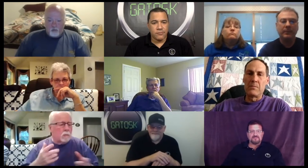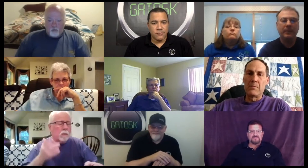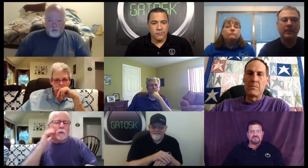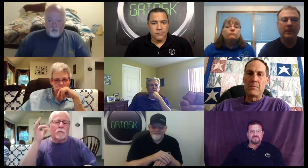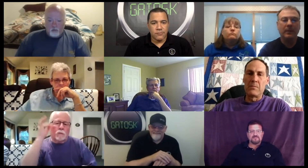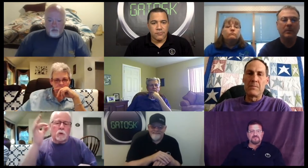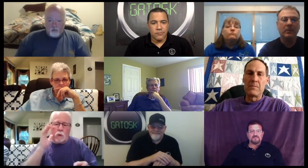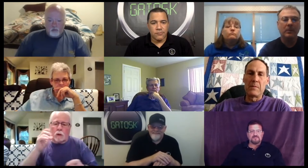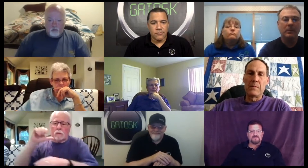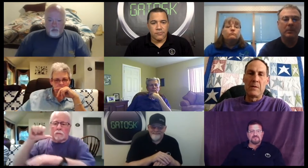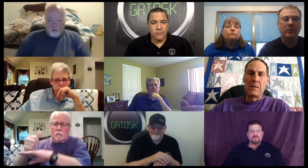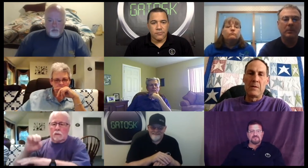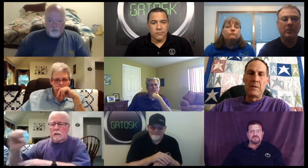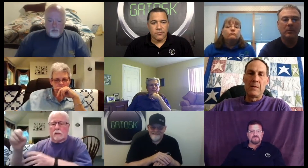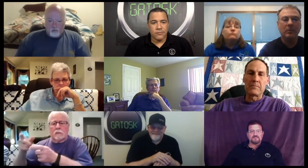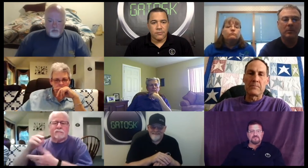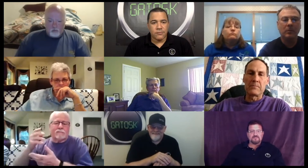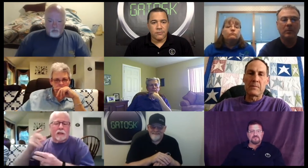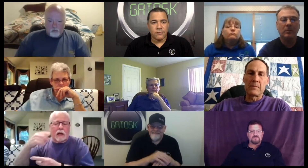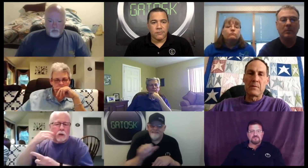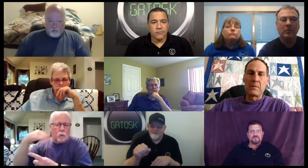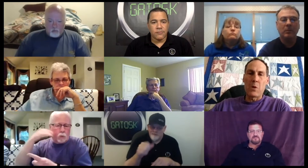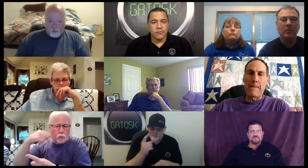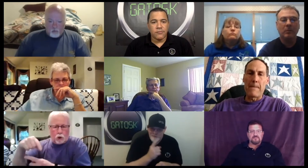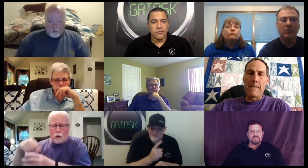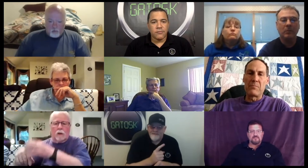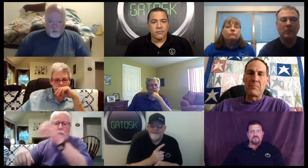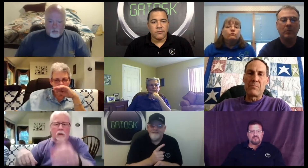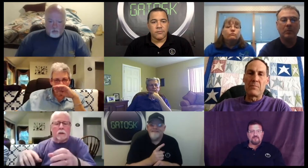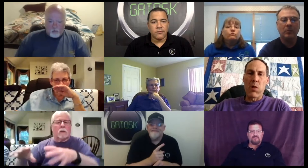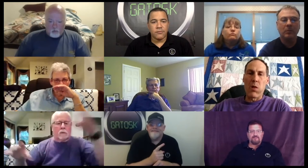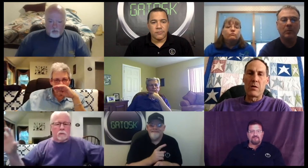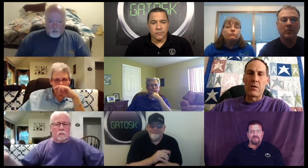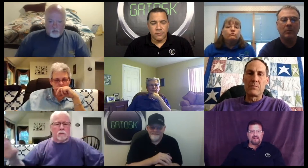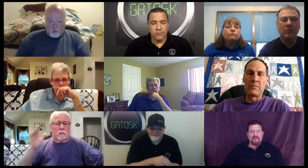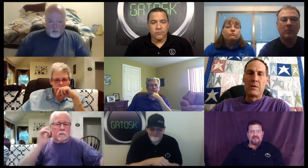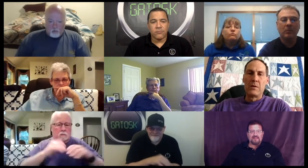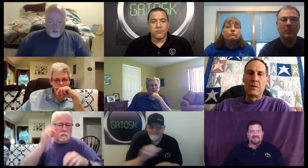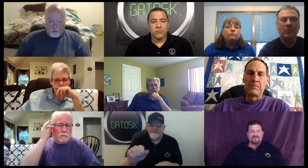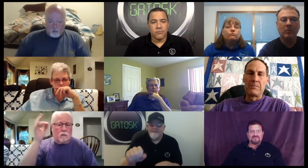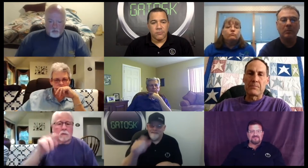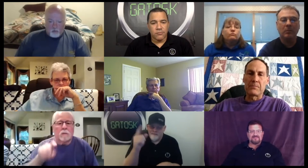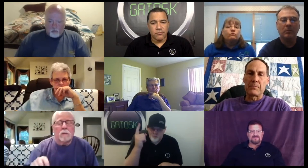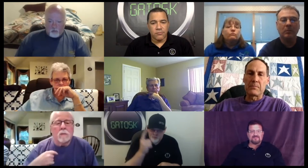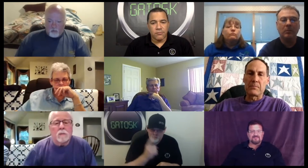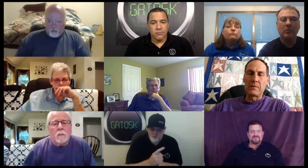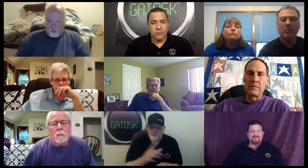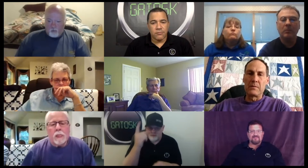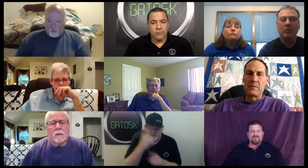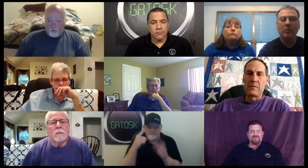question a little bit too early. They might be in the future. There will be like a East headquarters and Mid and